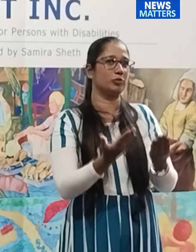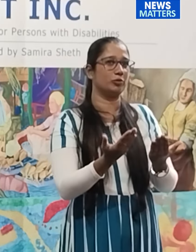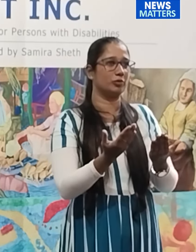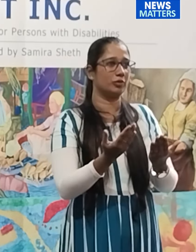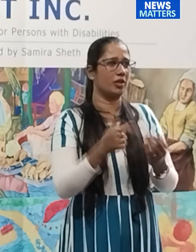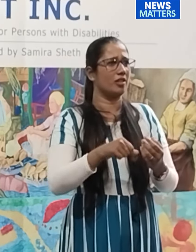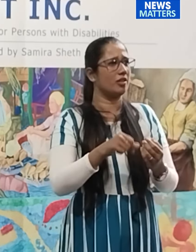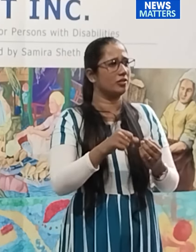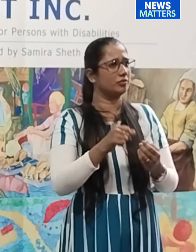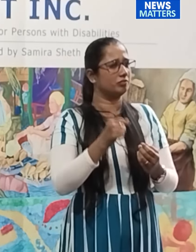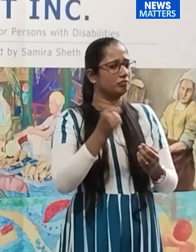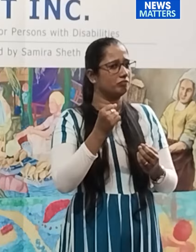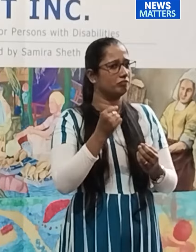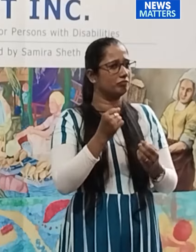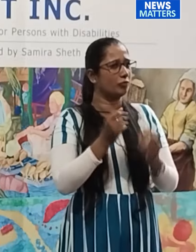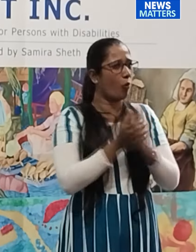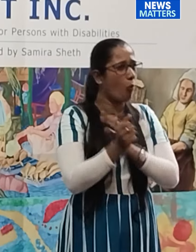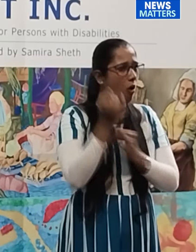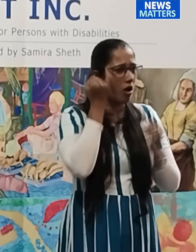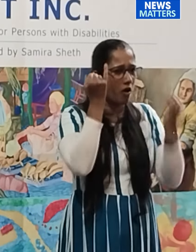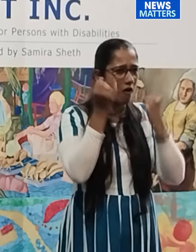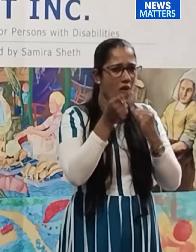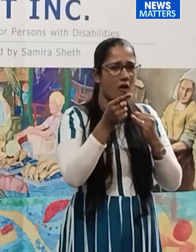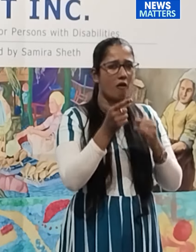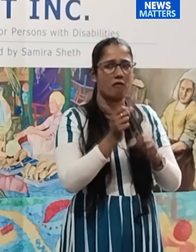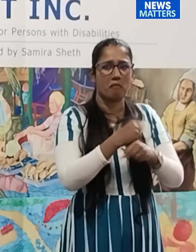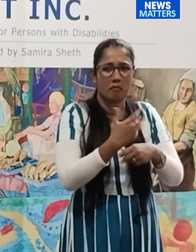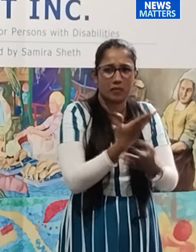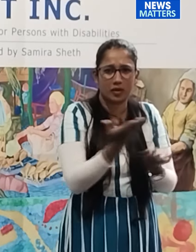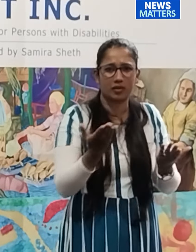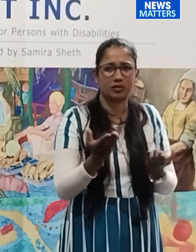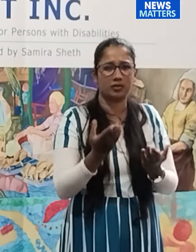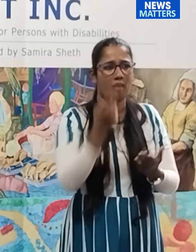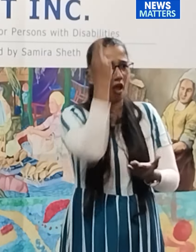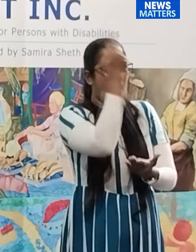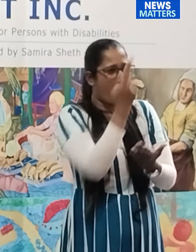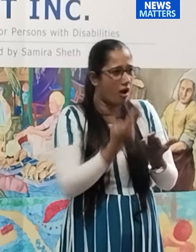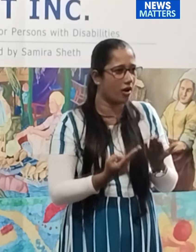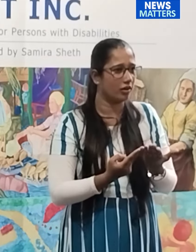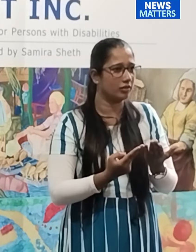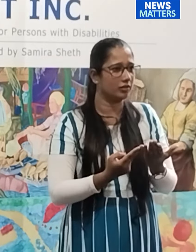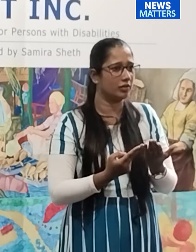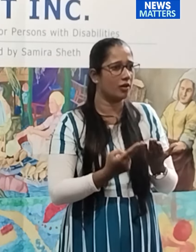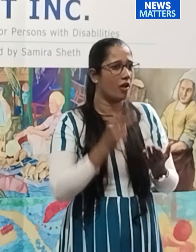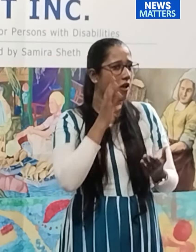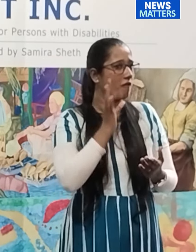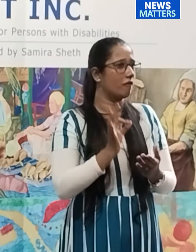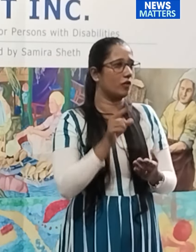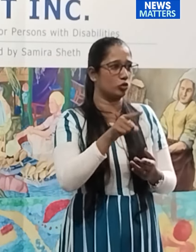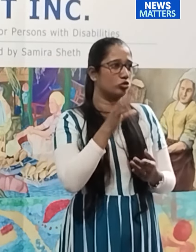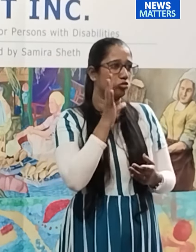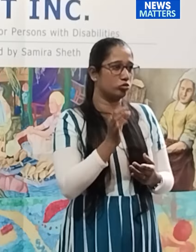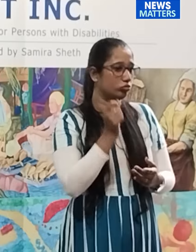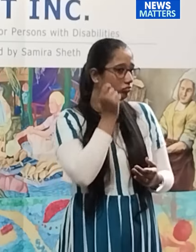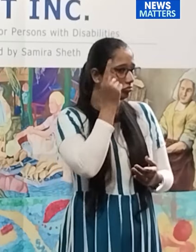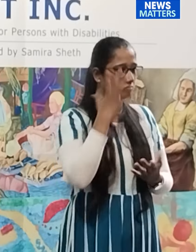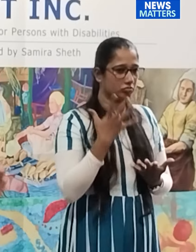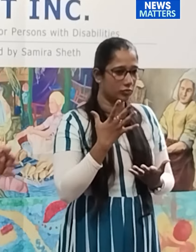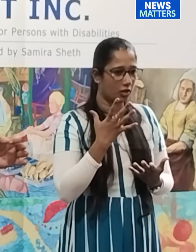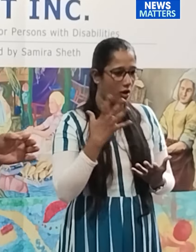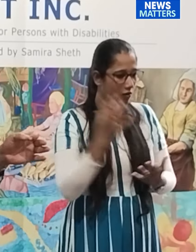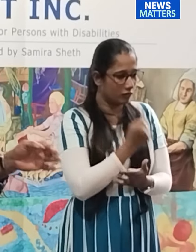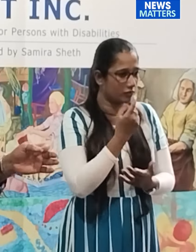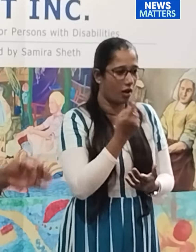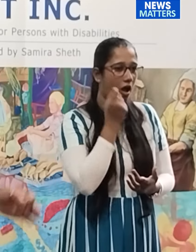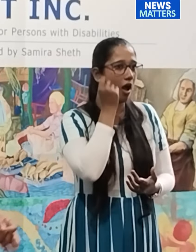this creative people, whatever creations that they have done in the art form, if we are unable to identify, recognize the efforts